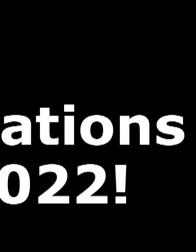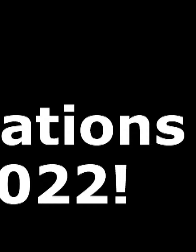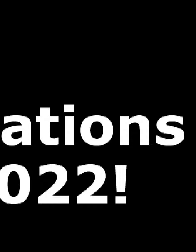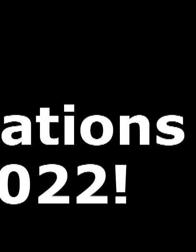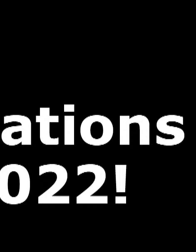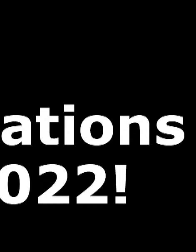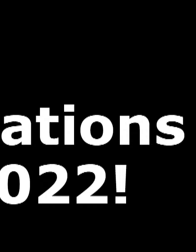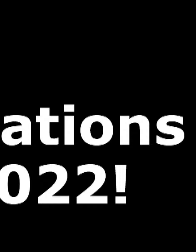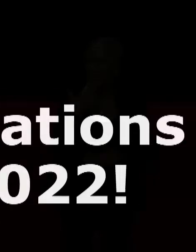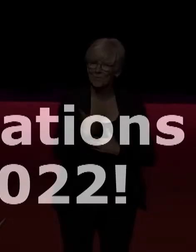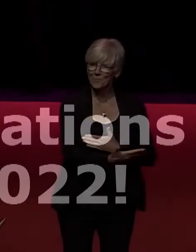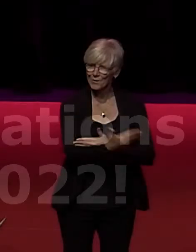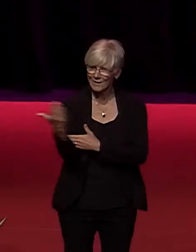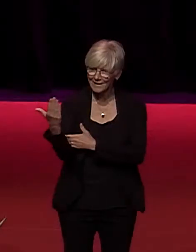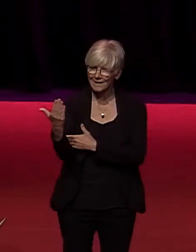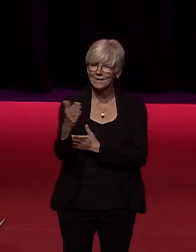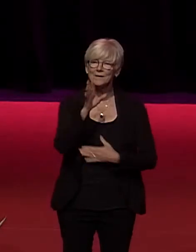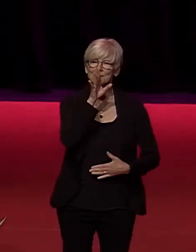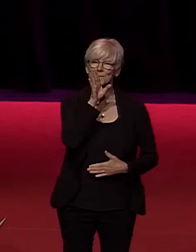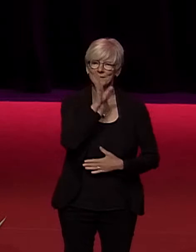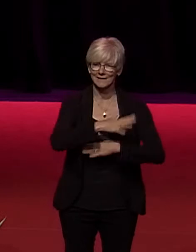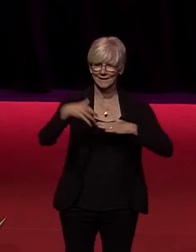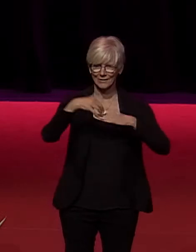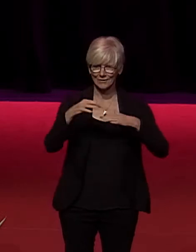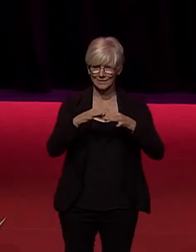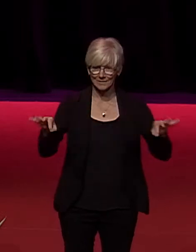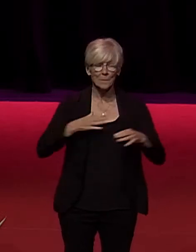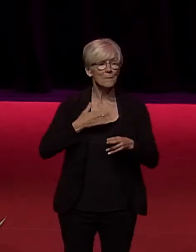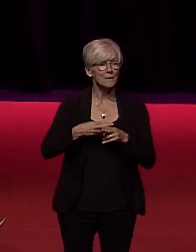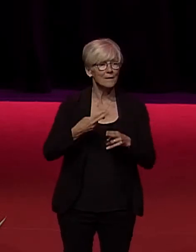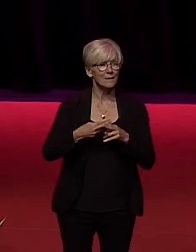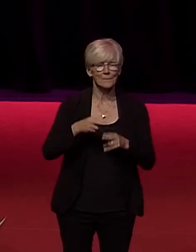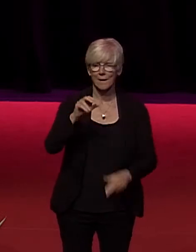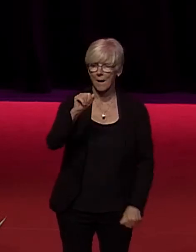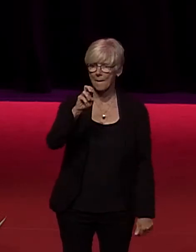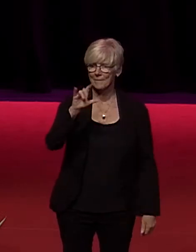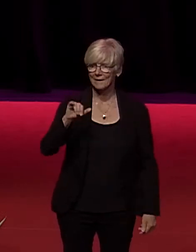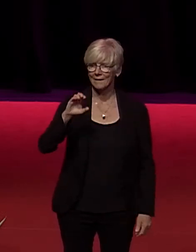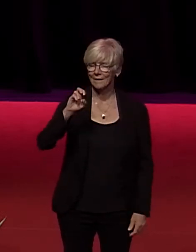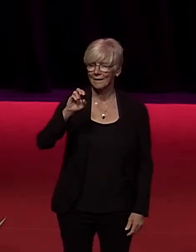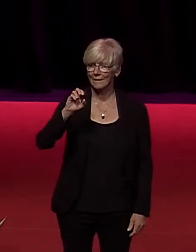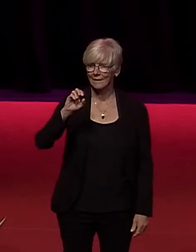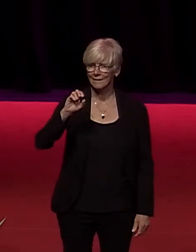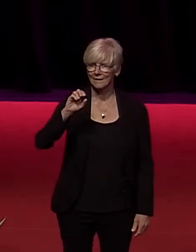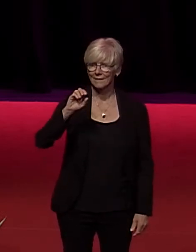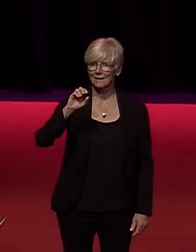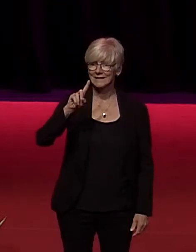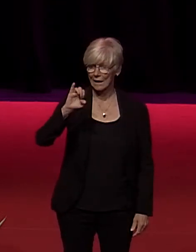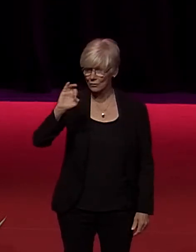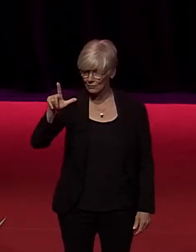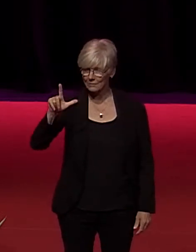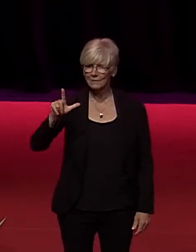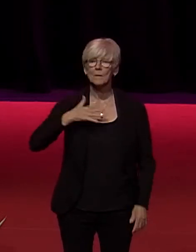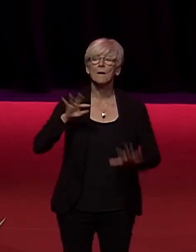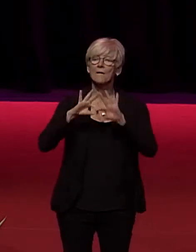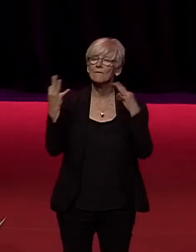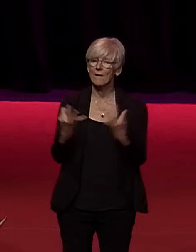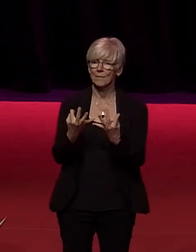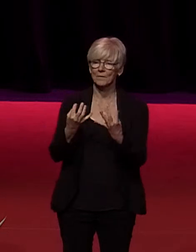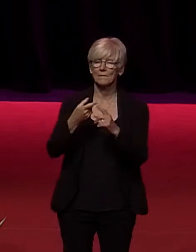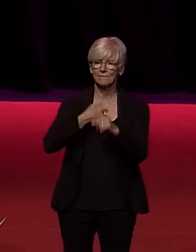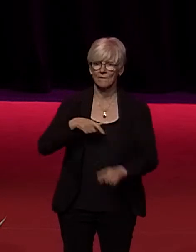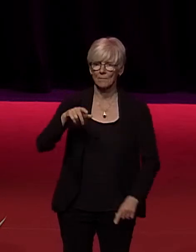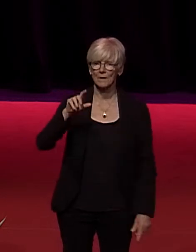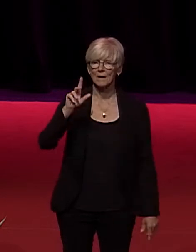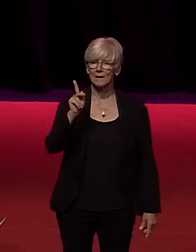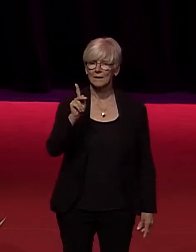Good morning, Ani, and greetings. My name is Abby Daniel. My family comes from Oquemacong First Nation, and I'm a member of the Indigenous Student